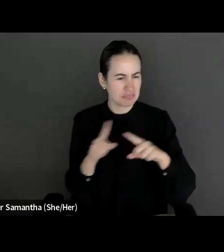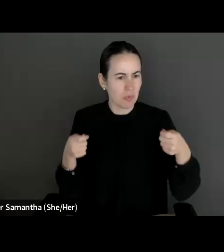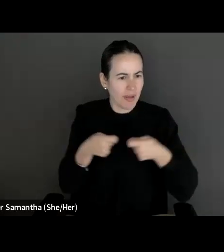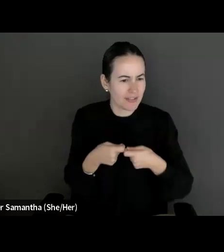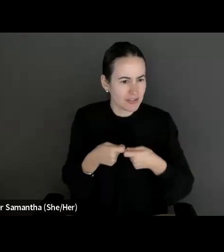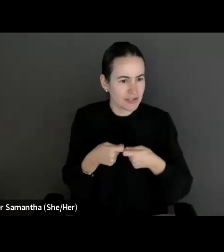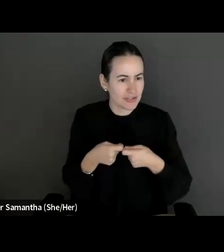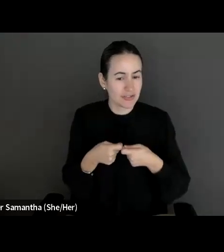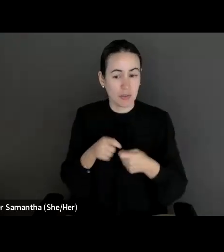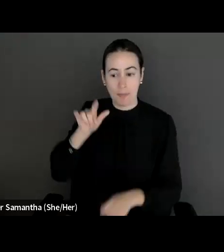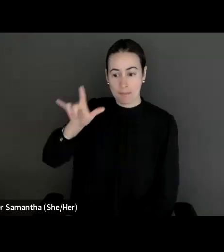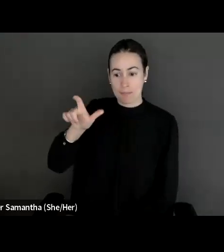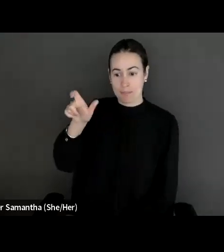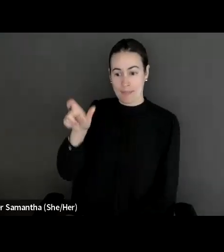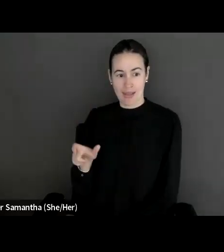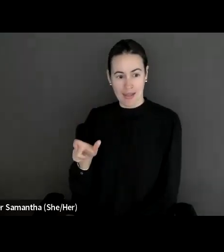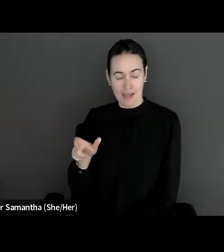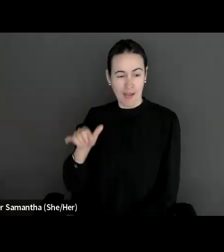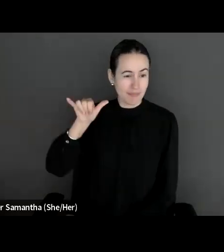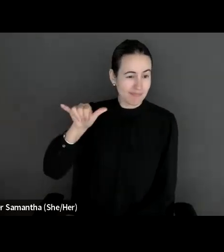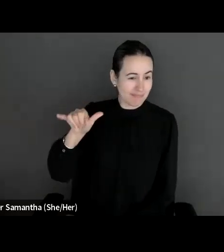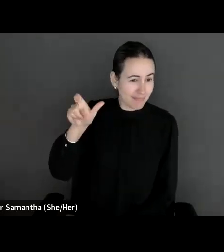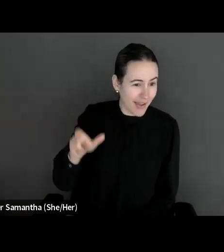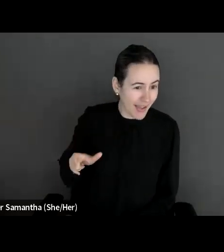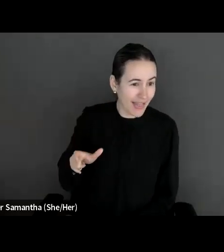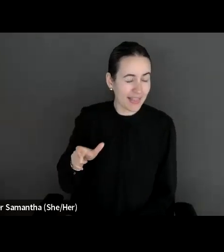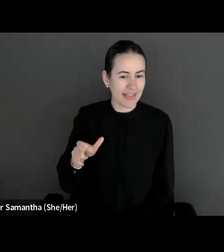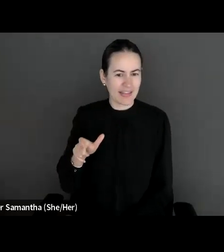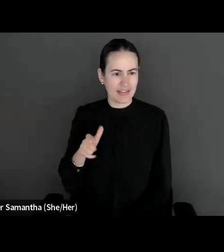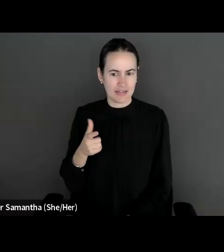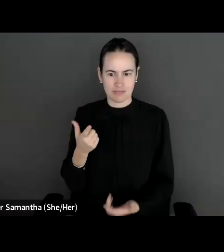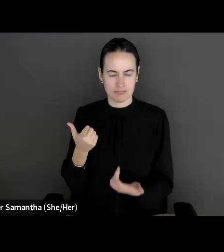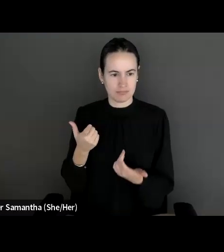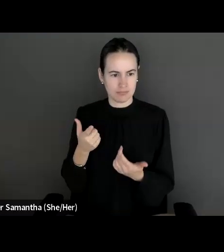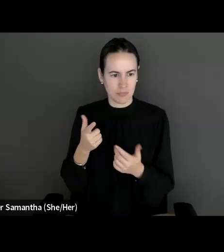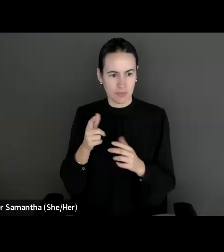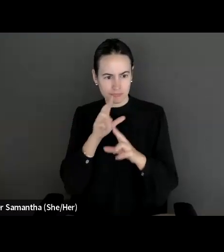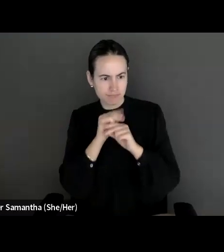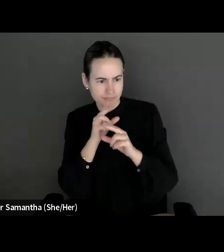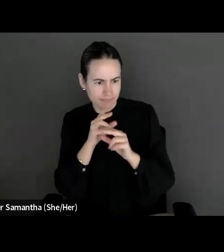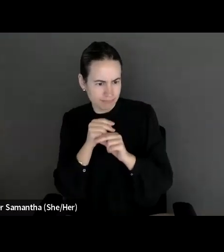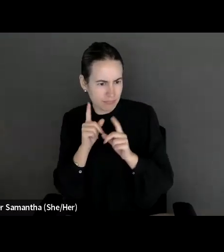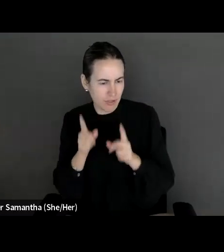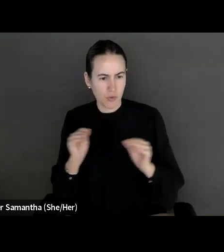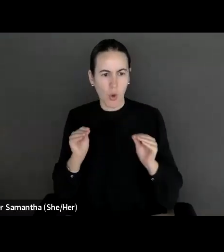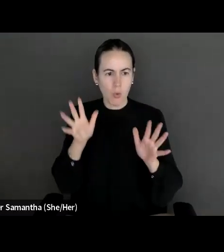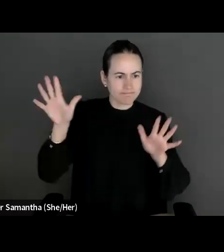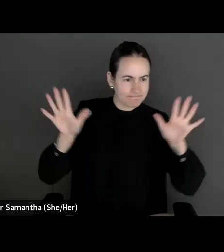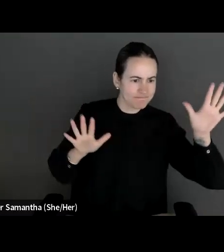they're communicating, there are no non-verbal cues available to them. So this descriptor is